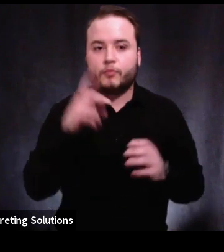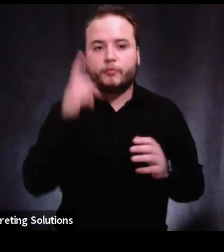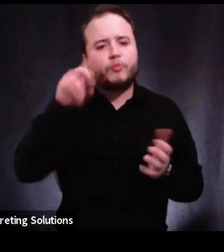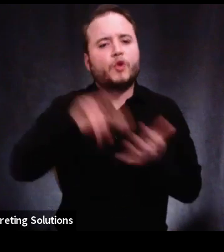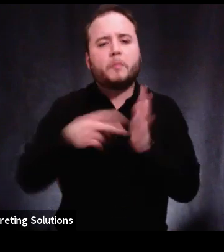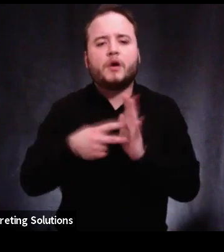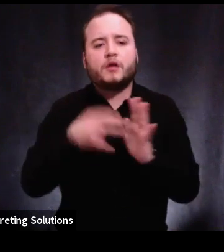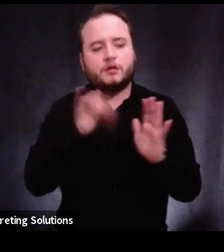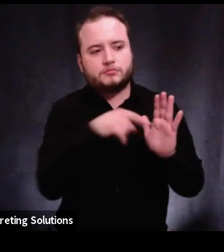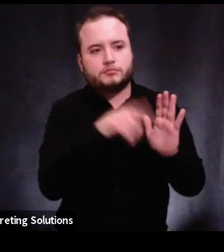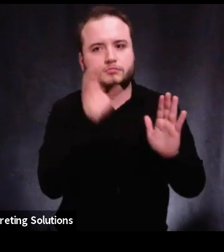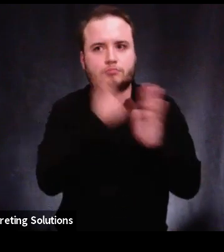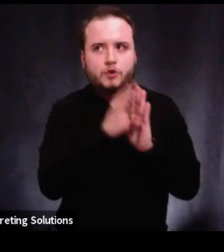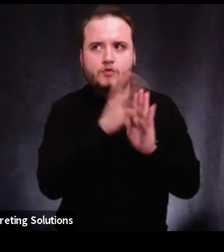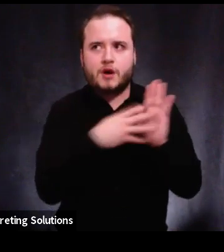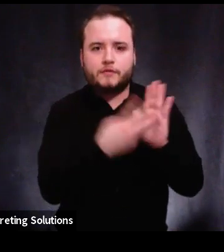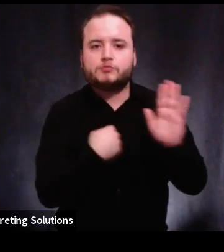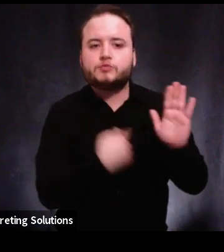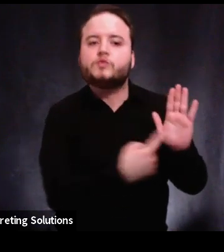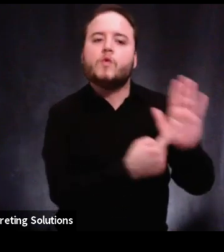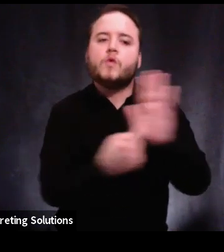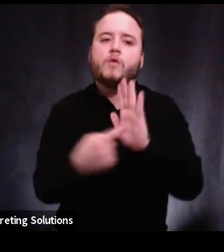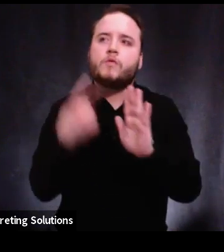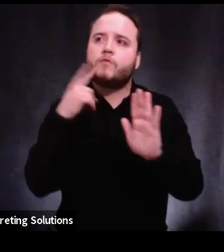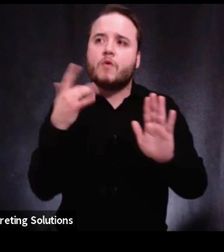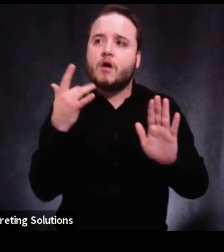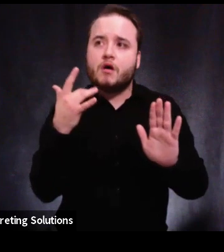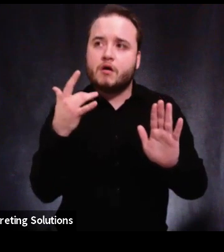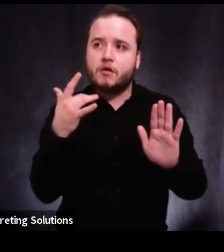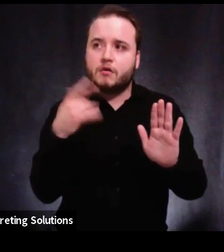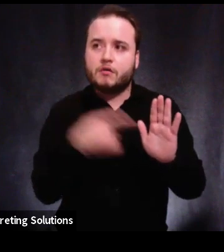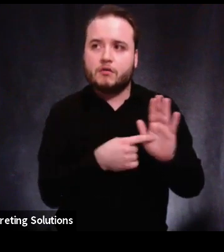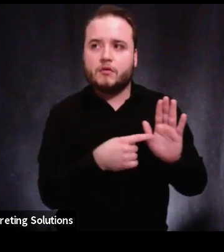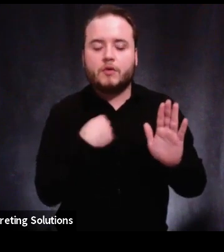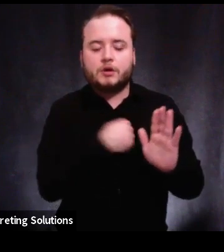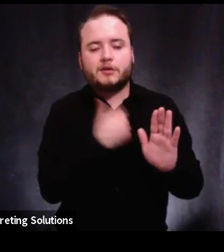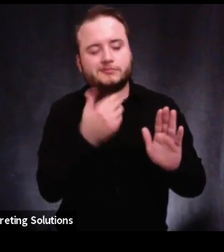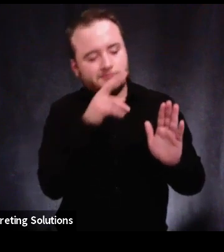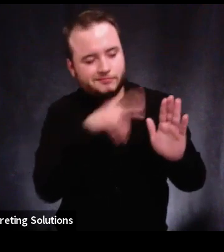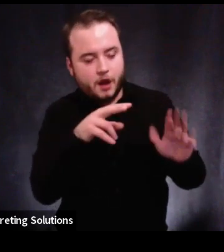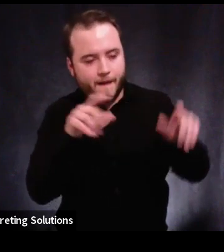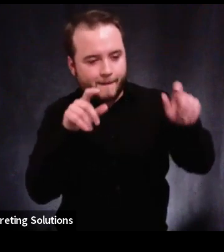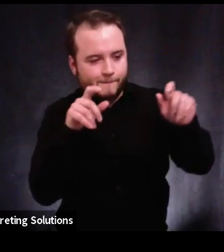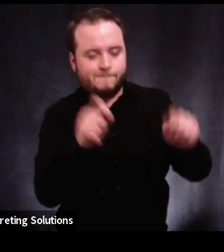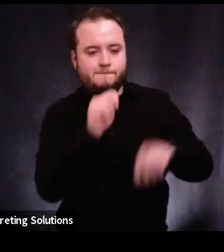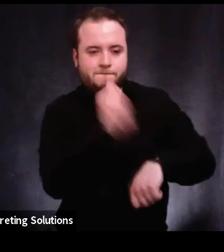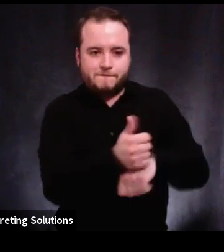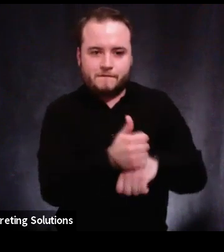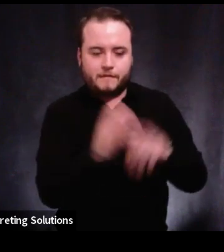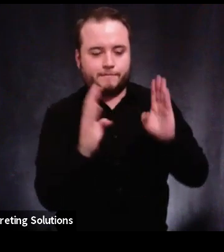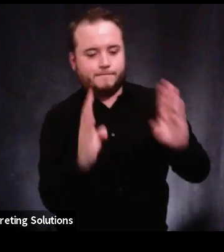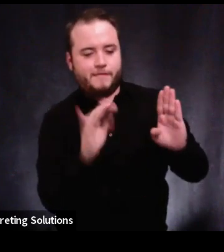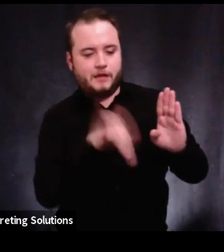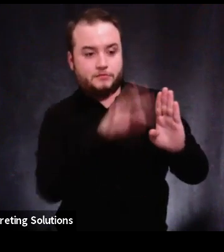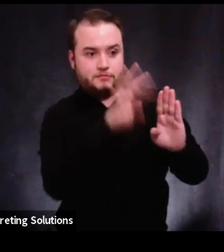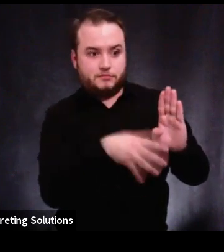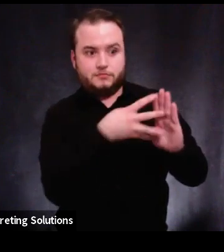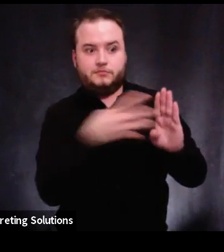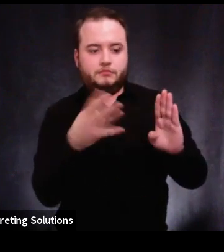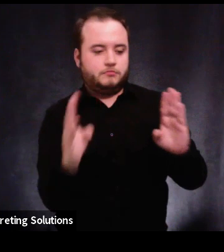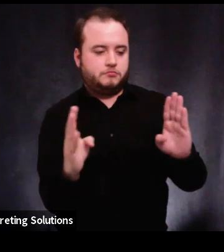we just chose a window that was that seemed visually to work. But as I've said, we've